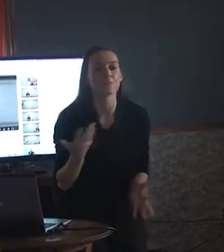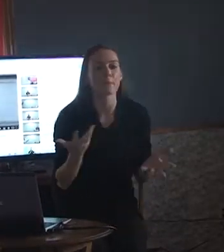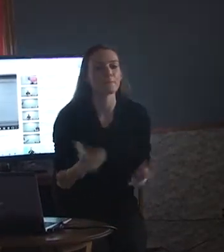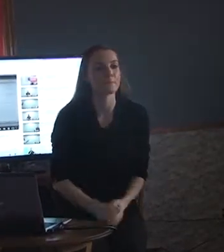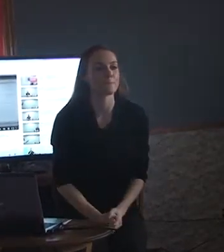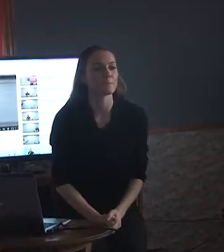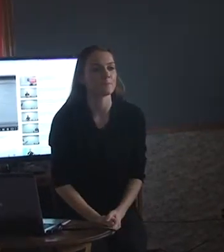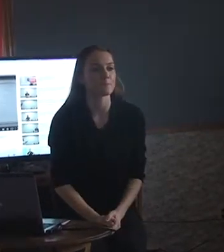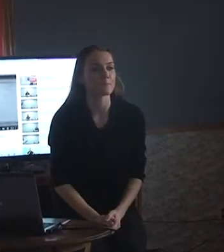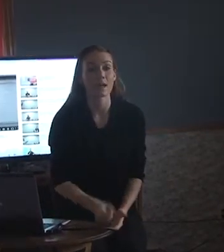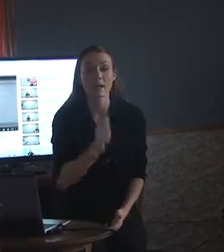Not everyone at once, you know.